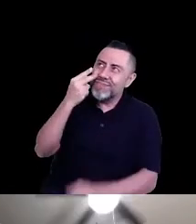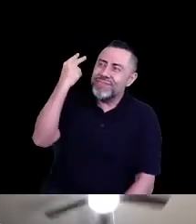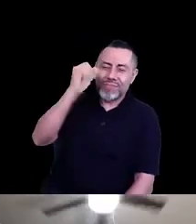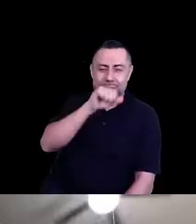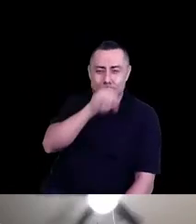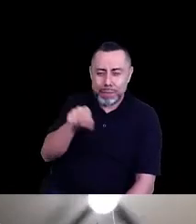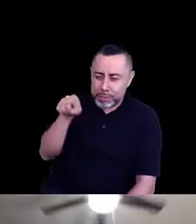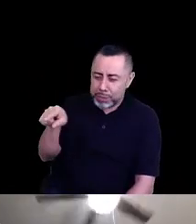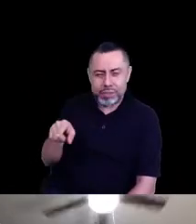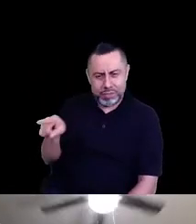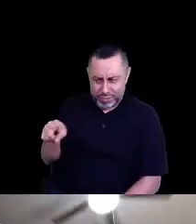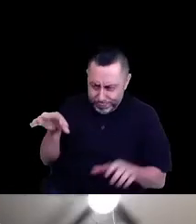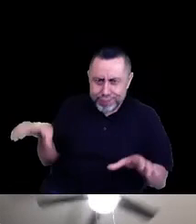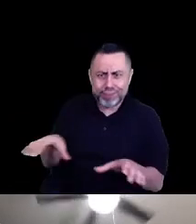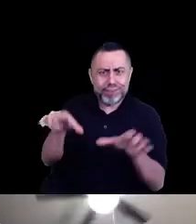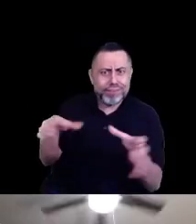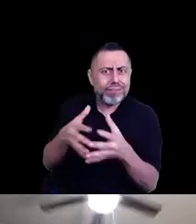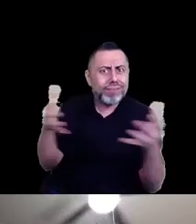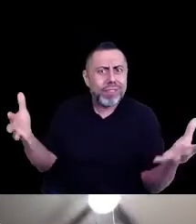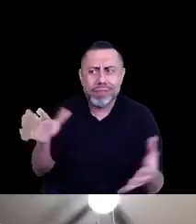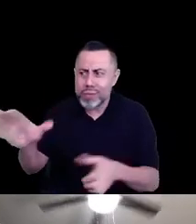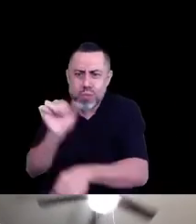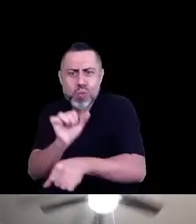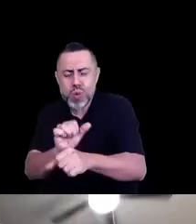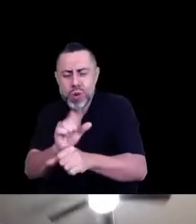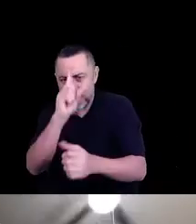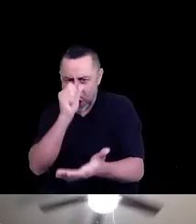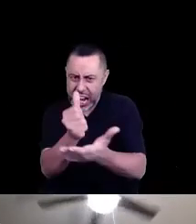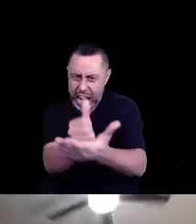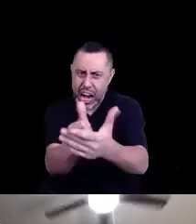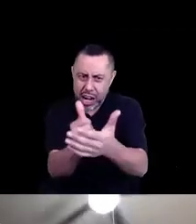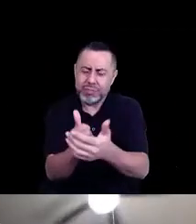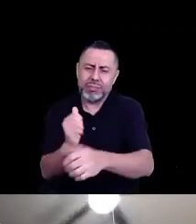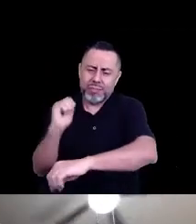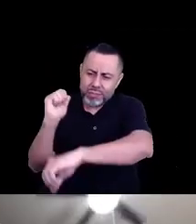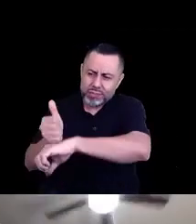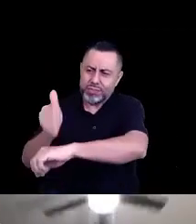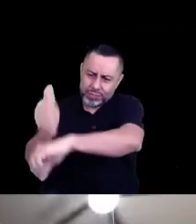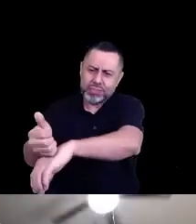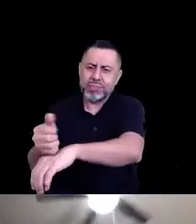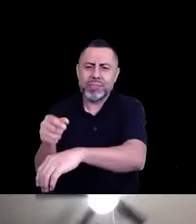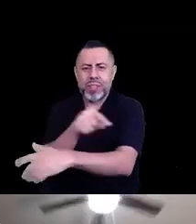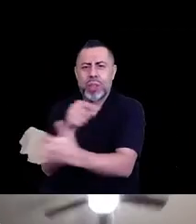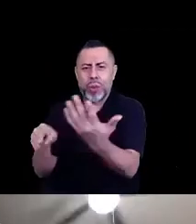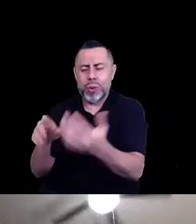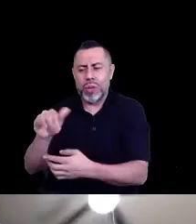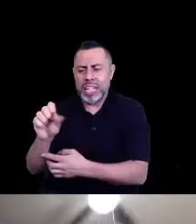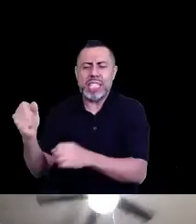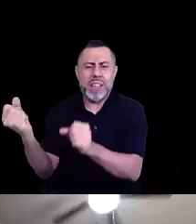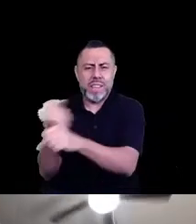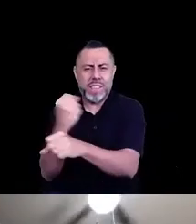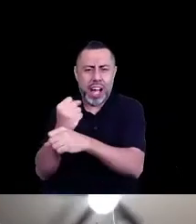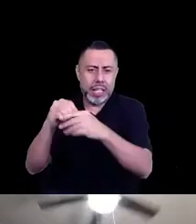do, and the work that he did in helping to bring about some of those cases that were found in the